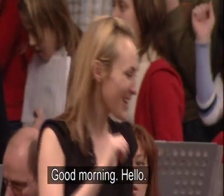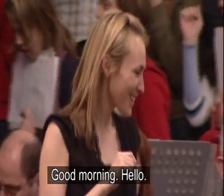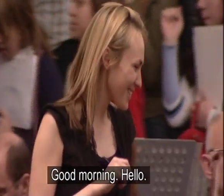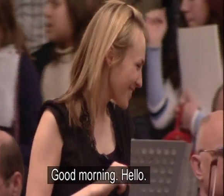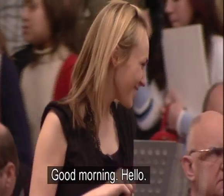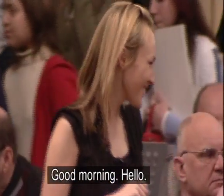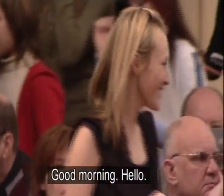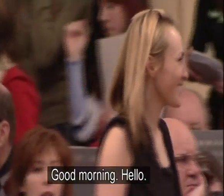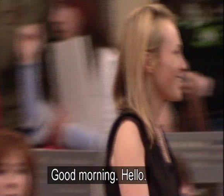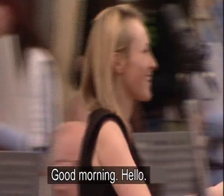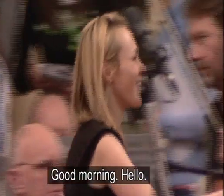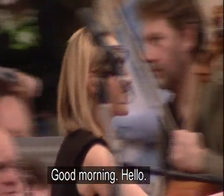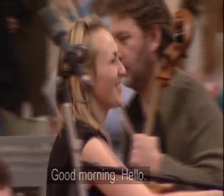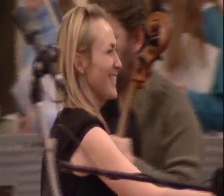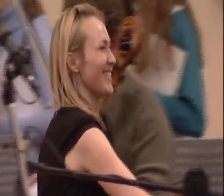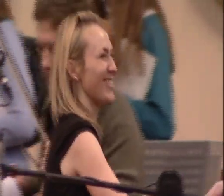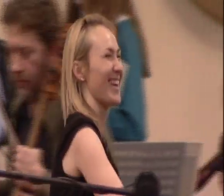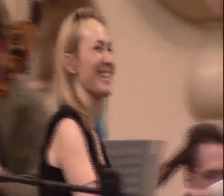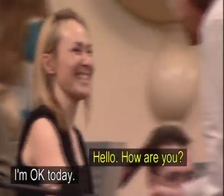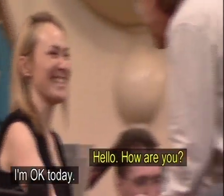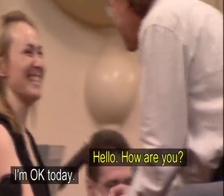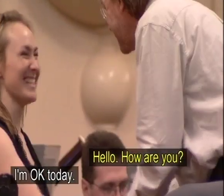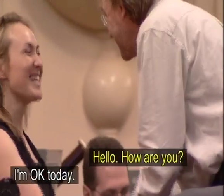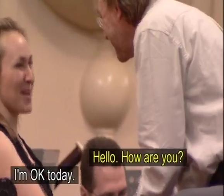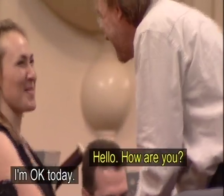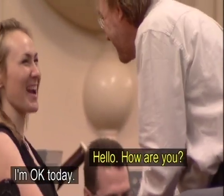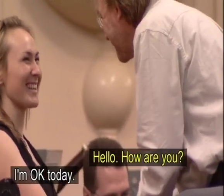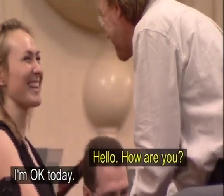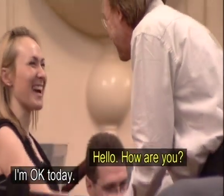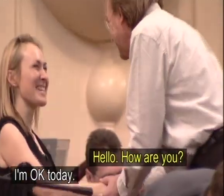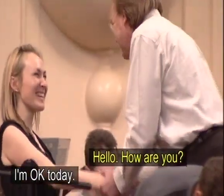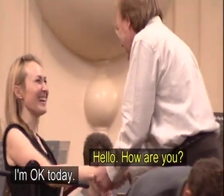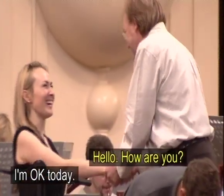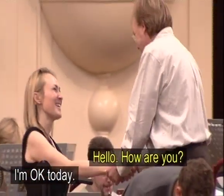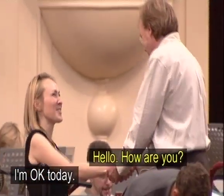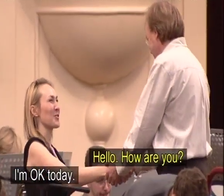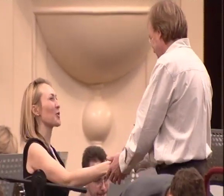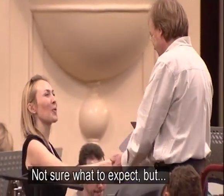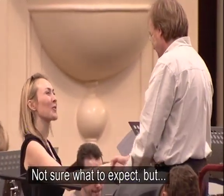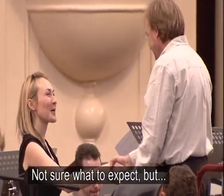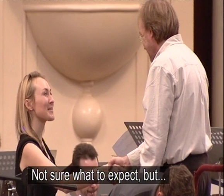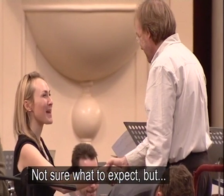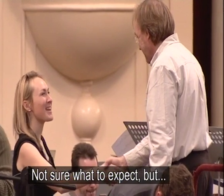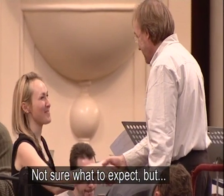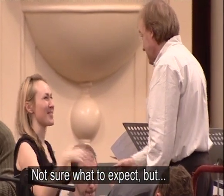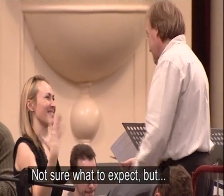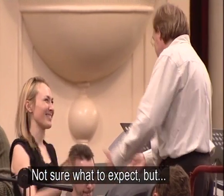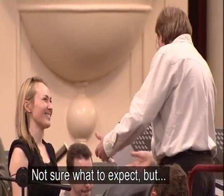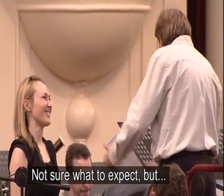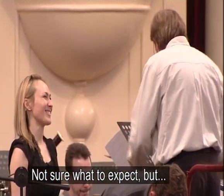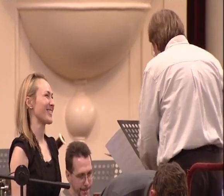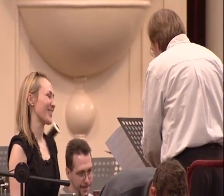Good morning. Hello. Hello. All right. How are you? I'm okay to go. Not sure what to expect,